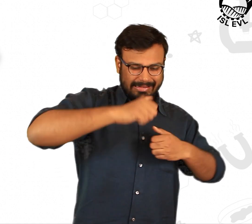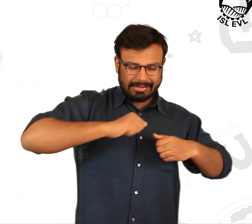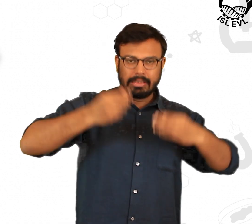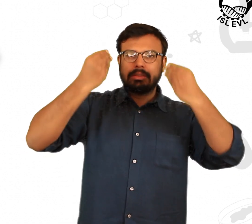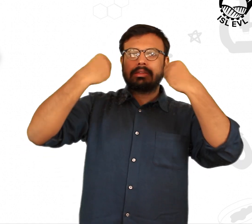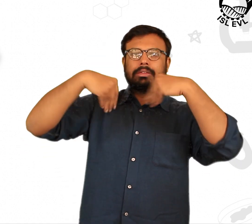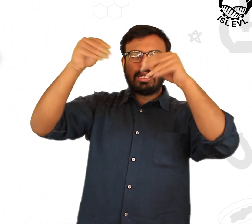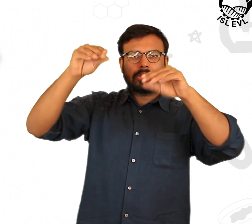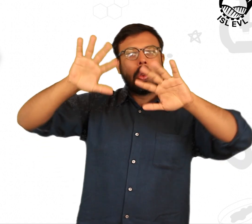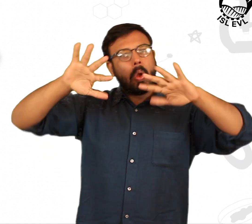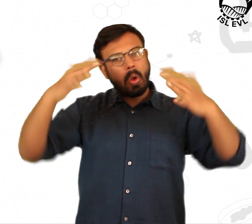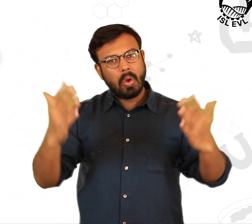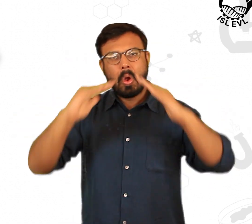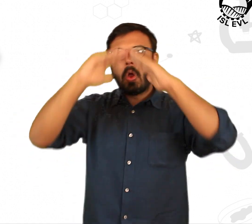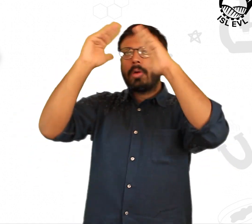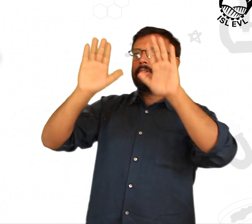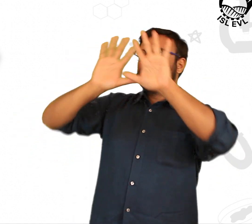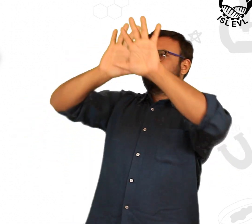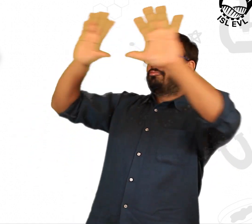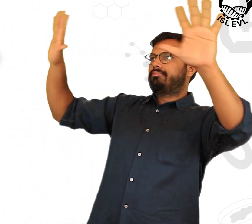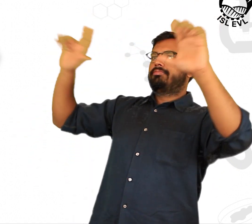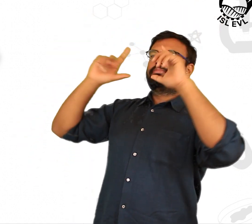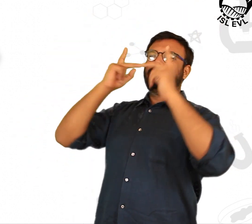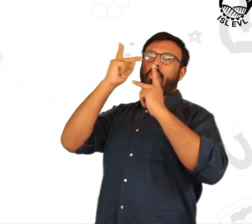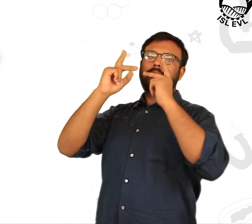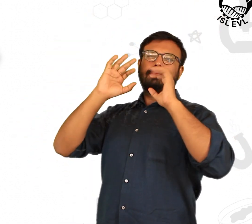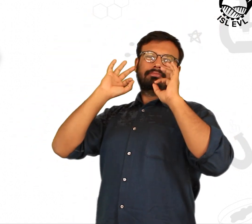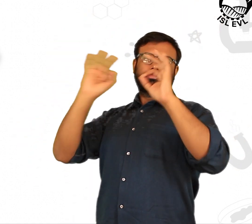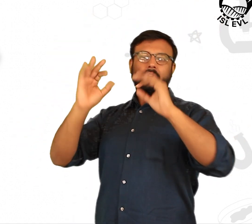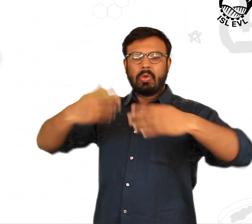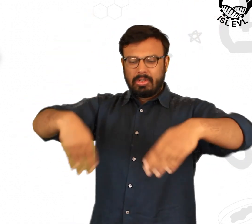body parts, skin for various purposes.